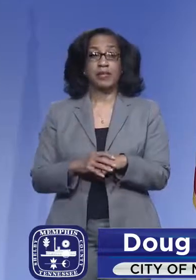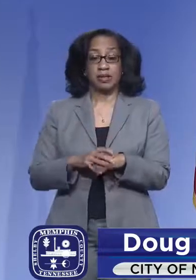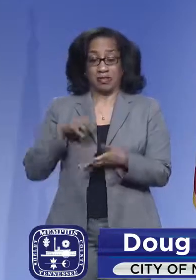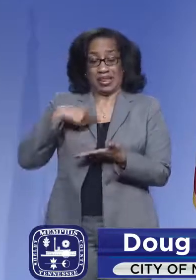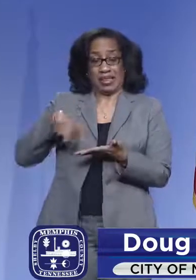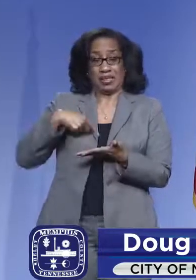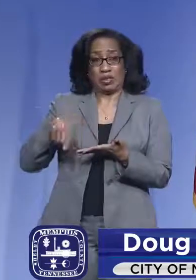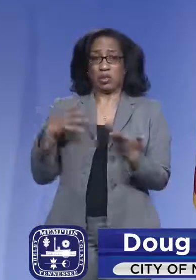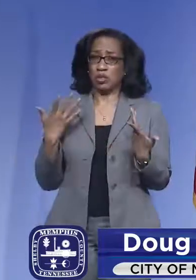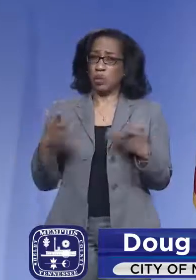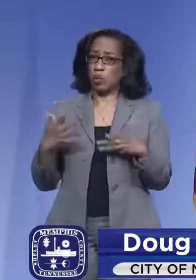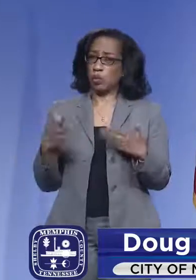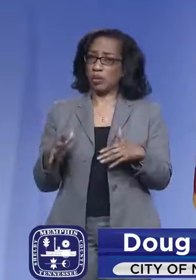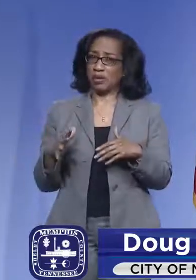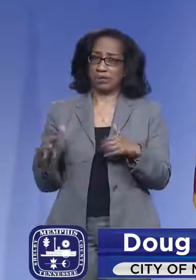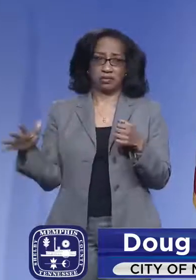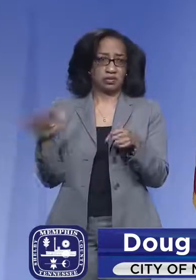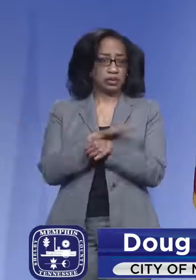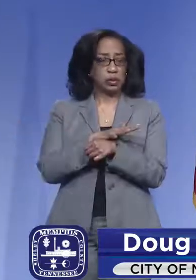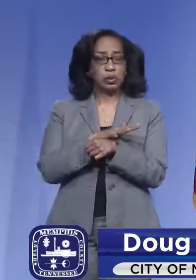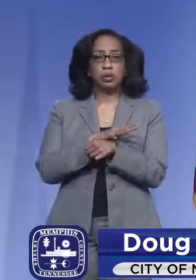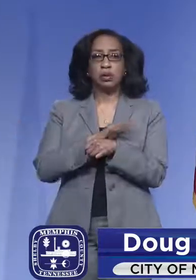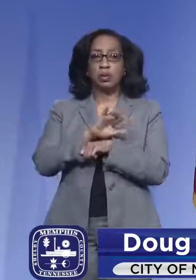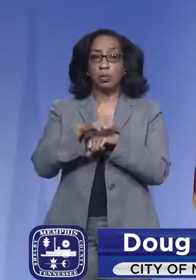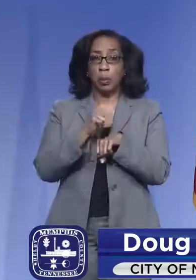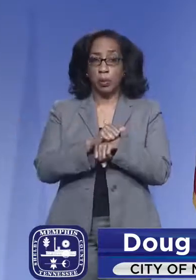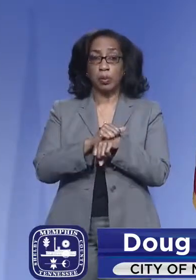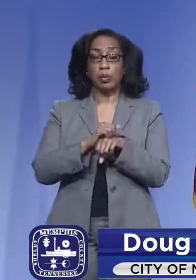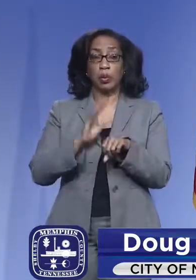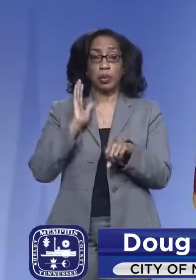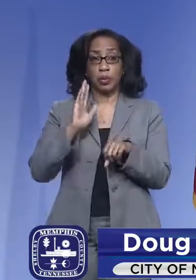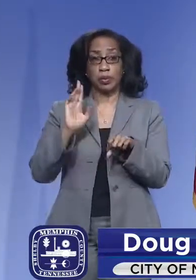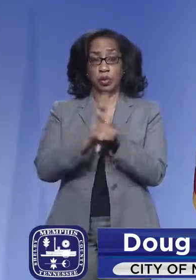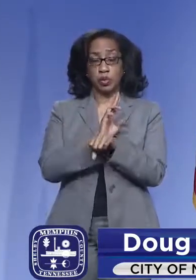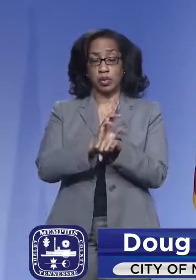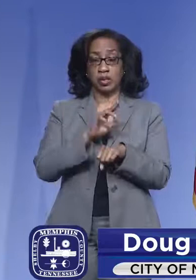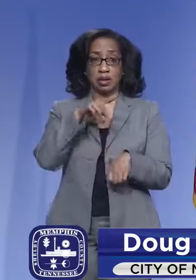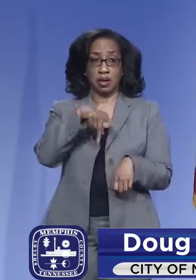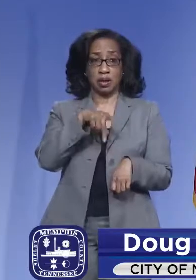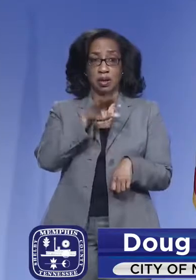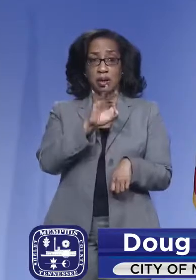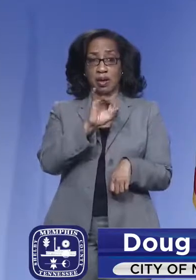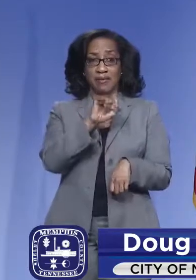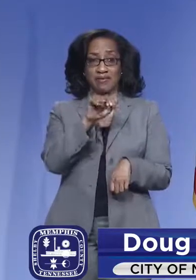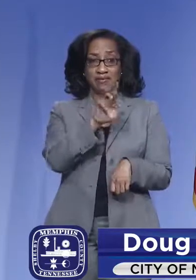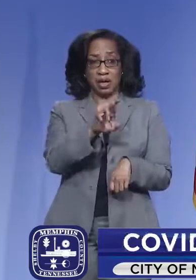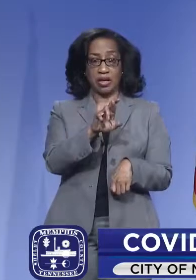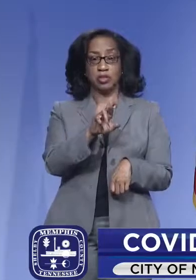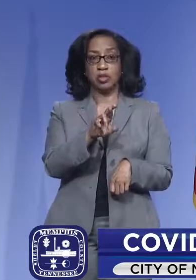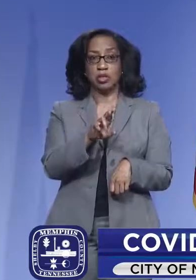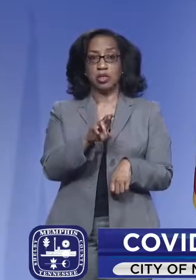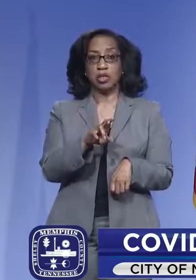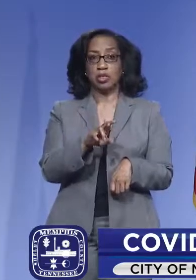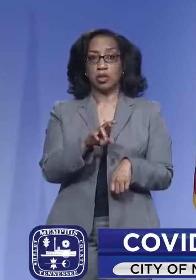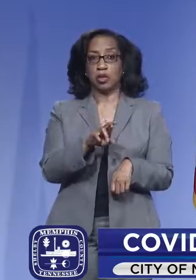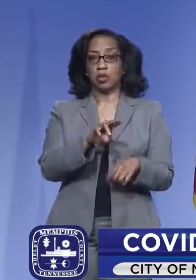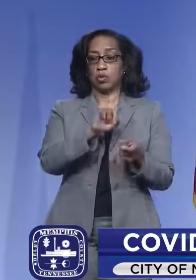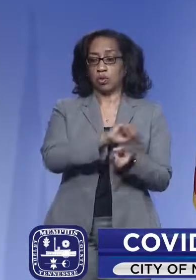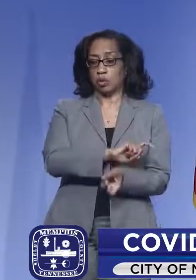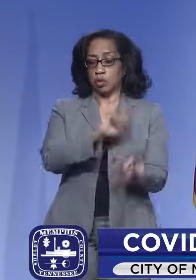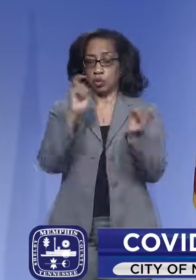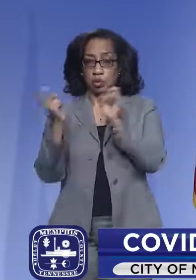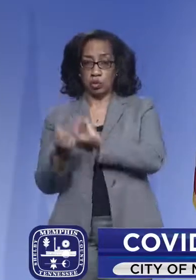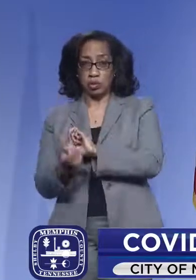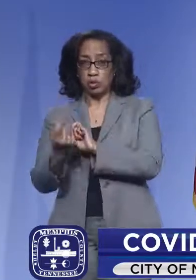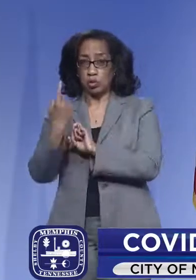this week and let everybody know that we'd be doing Pfizer at our locations this week. And so rather than changing over any one specific